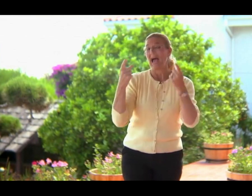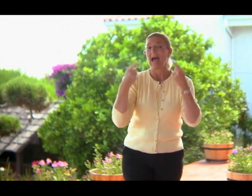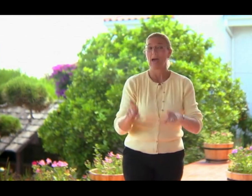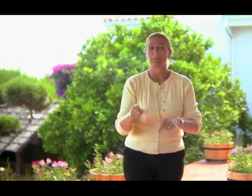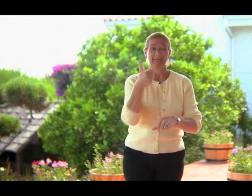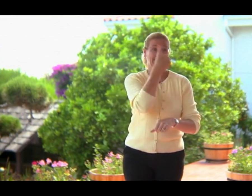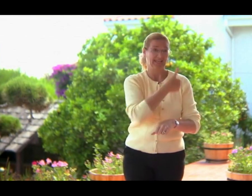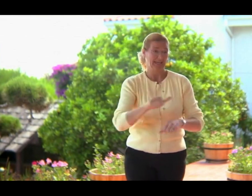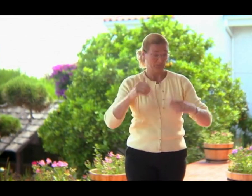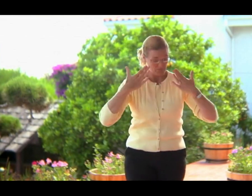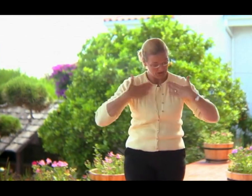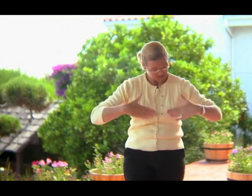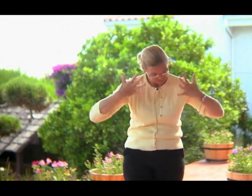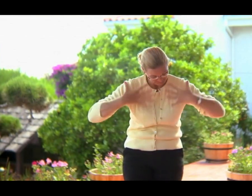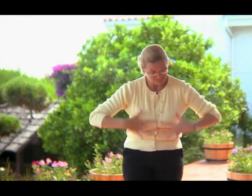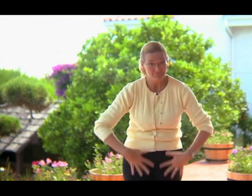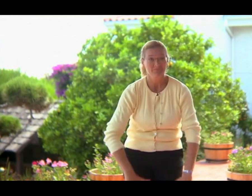It can happen on any part of the body,